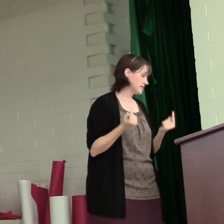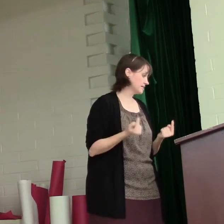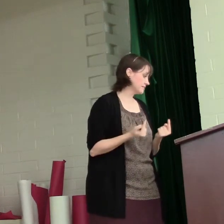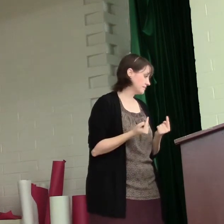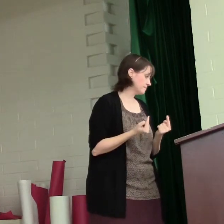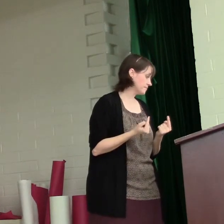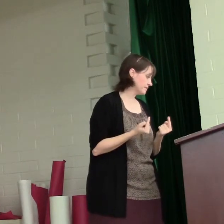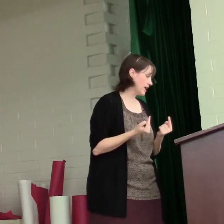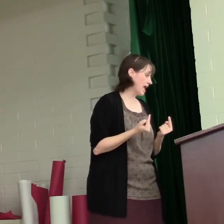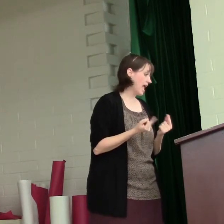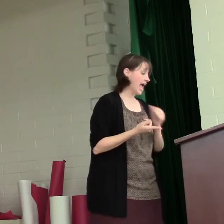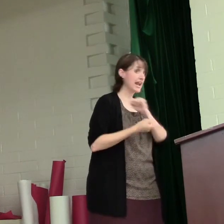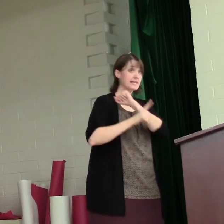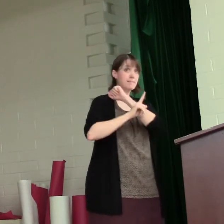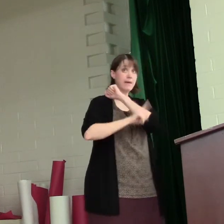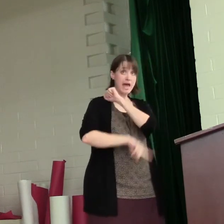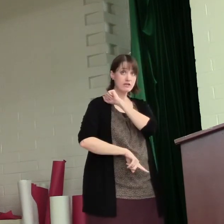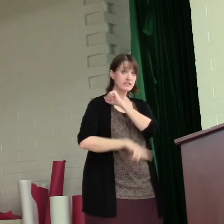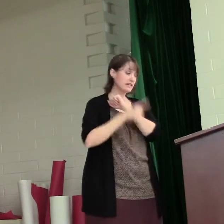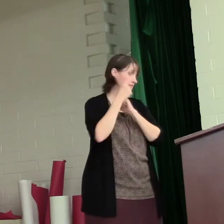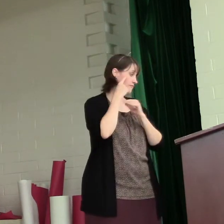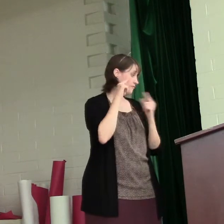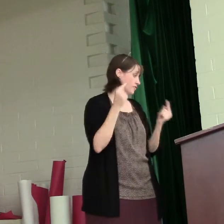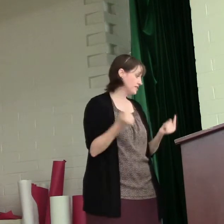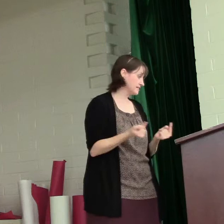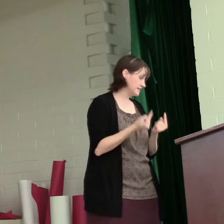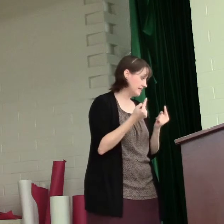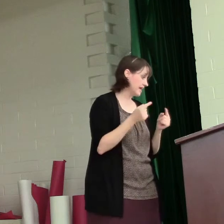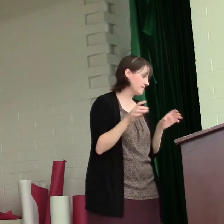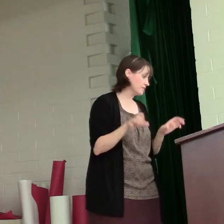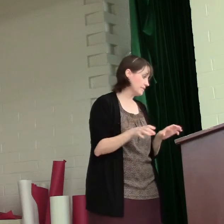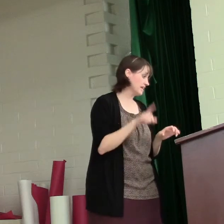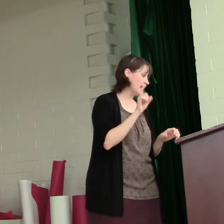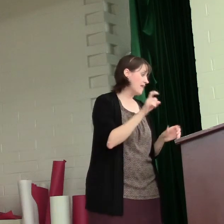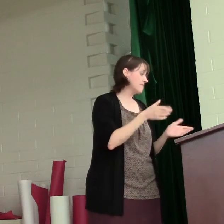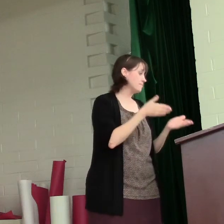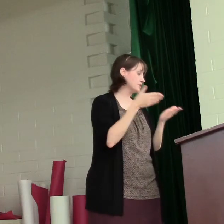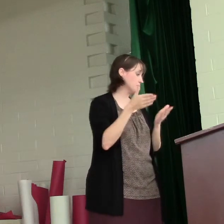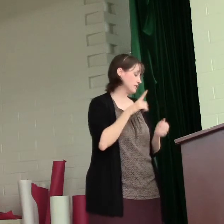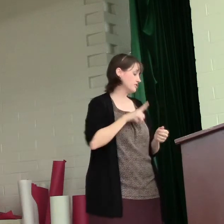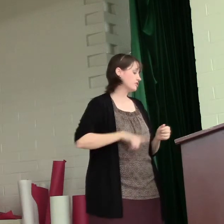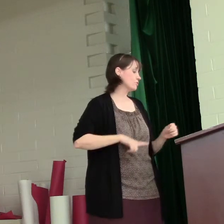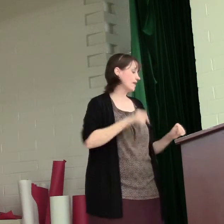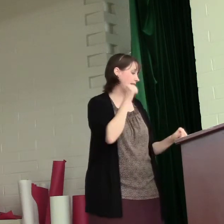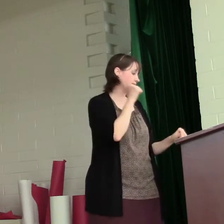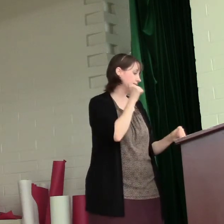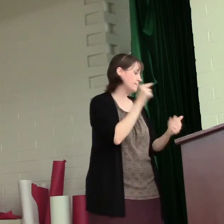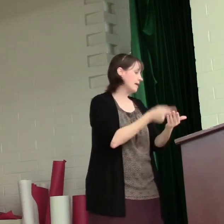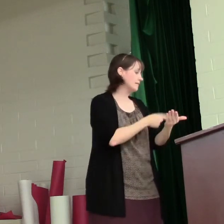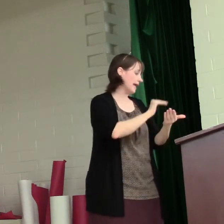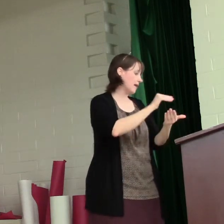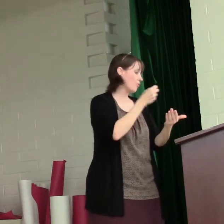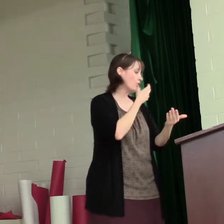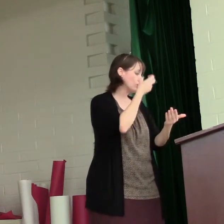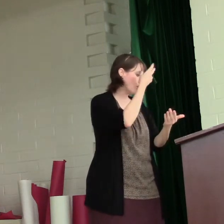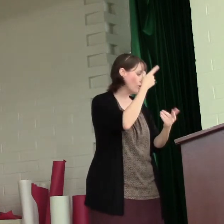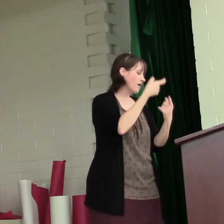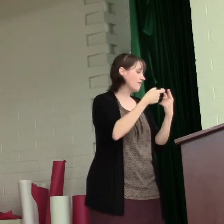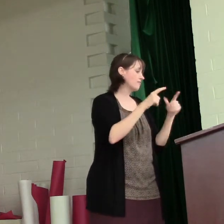sinned, and as a penalty for the sin they have committed, they must bring to the Lord a female lamb or goat from